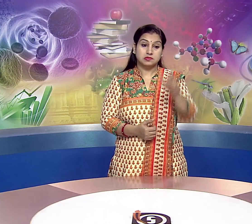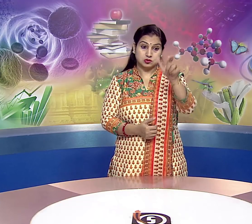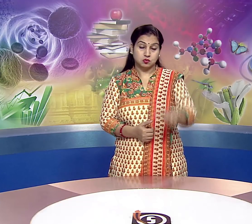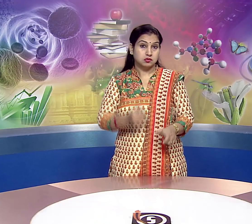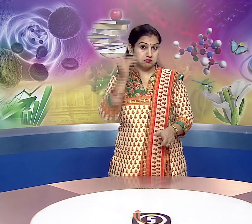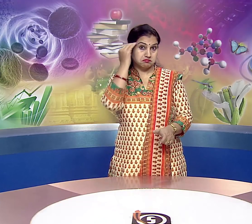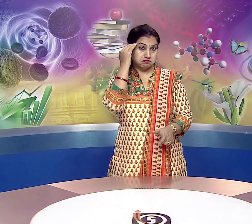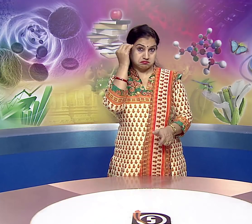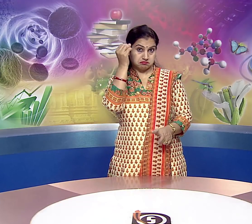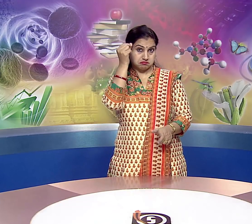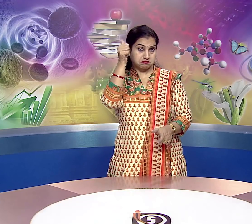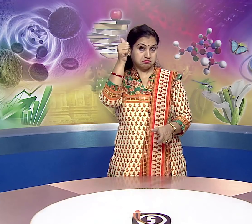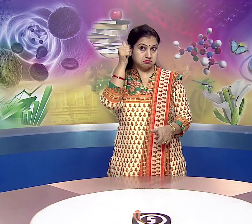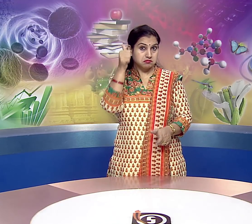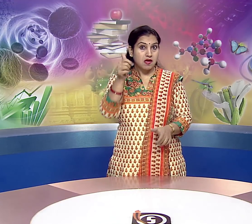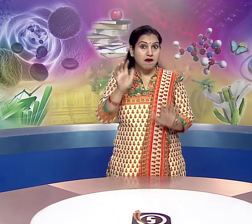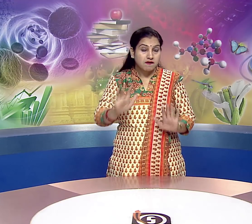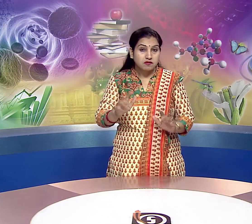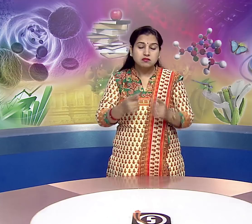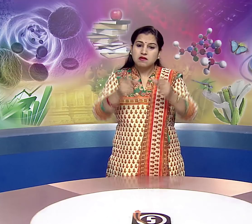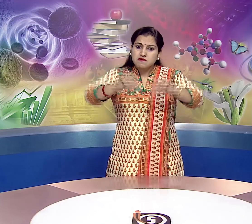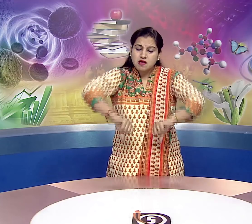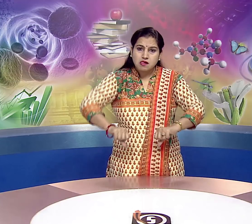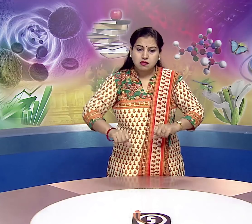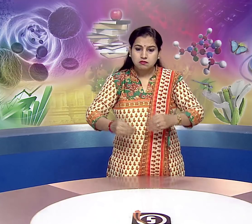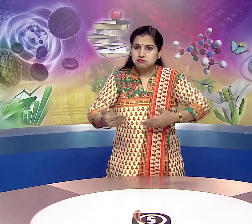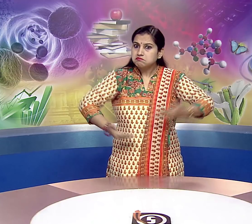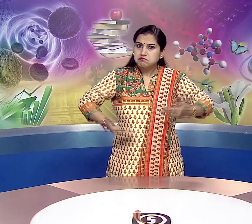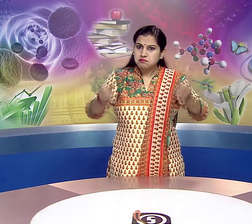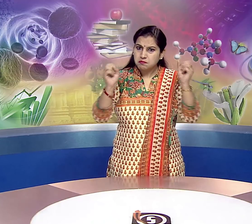intellect, they fail to act wisely.